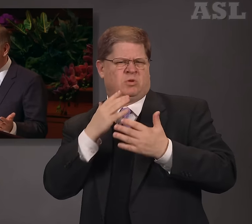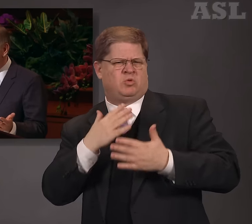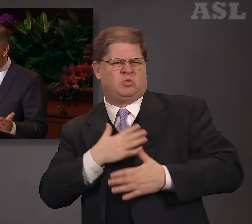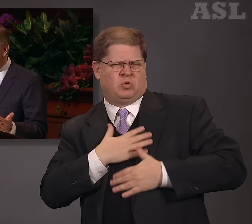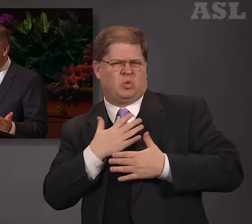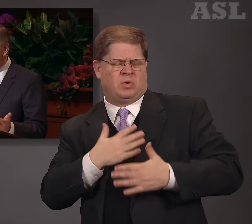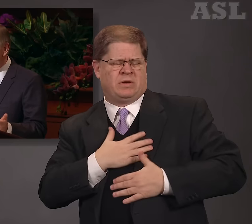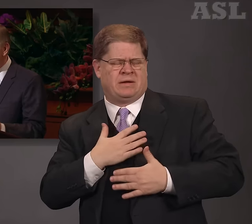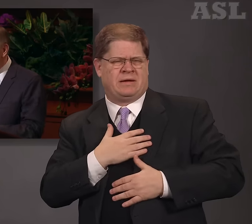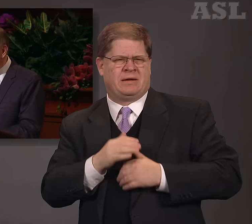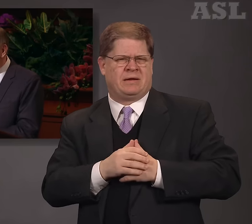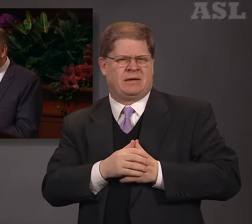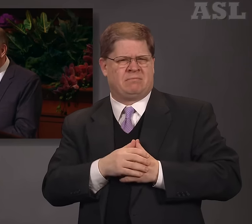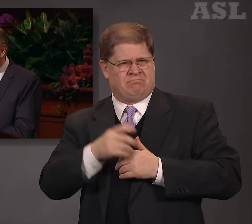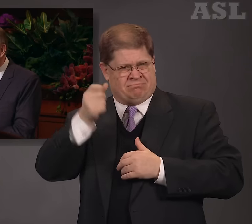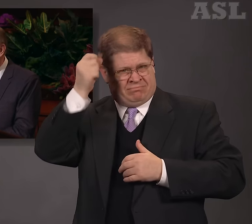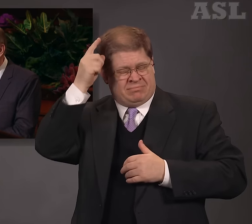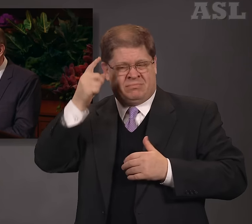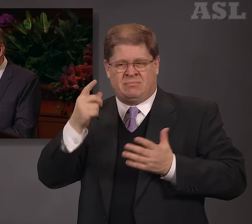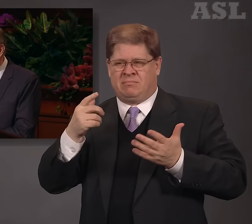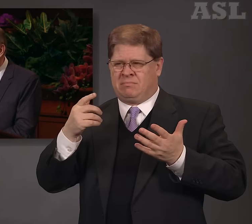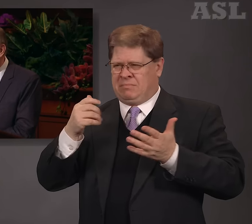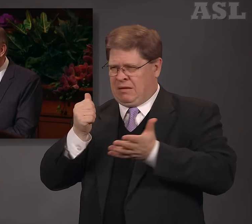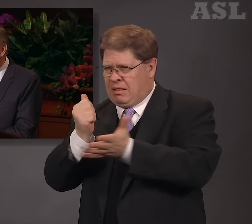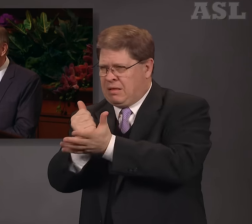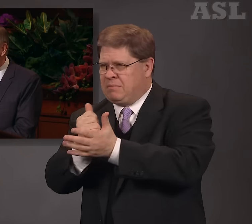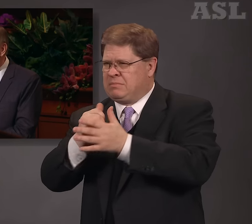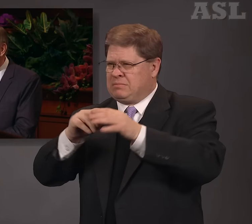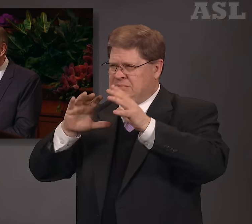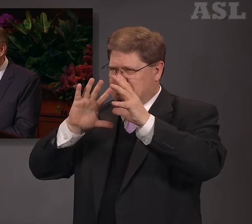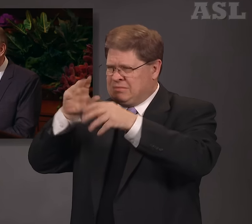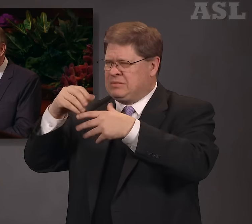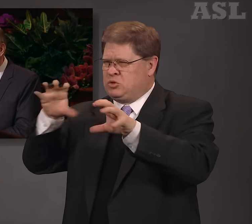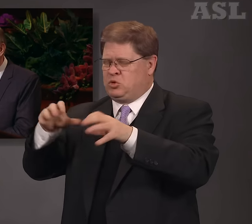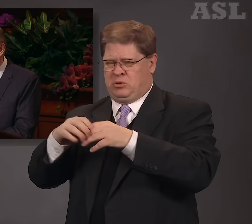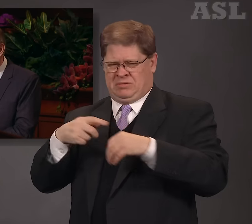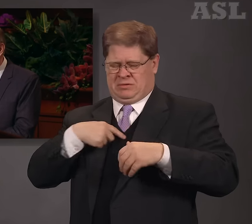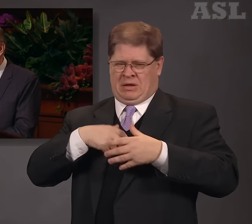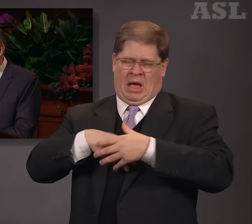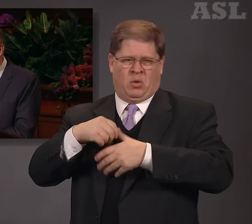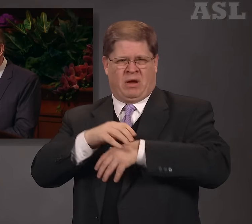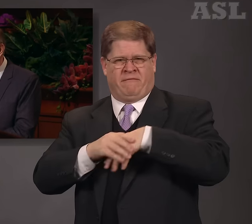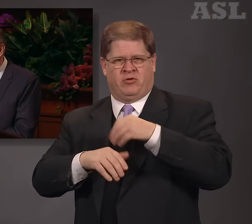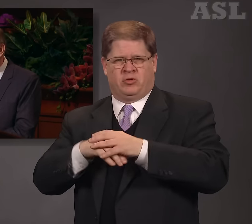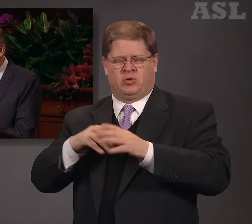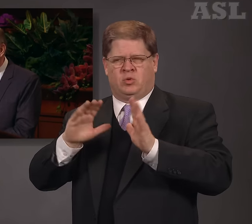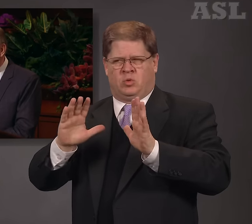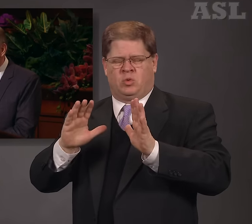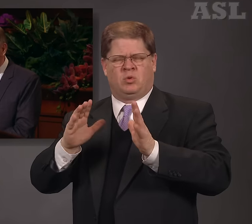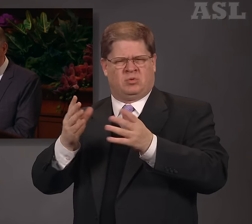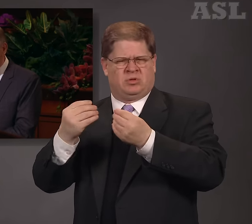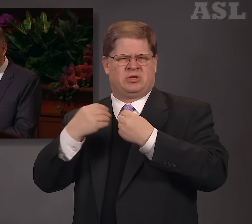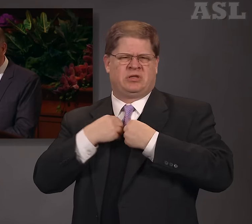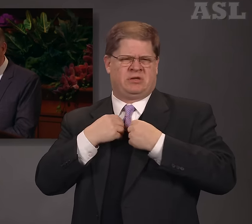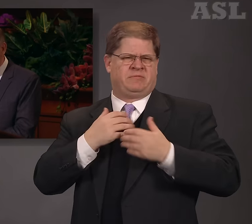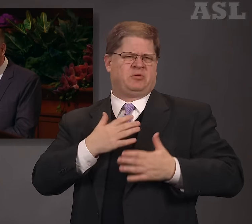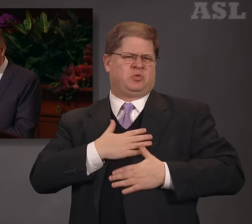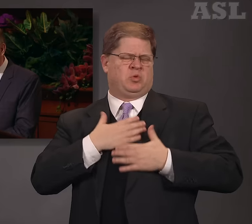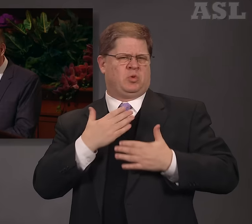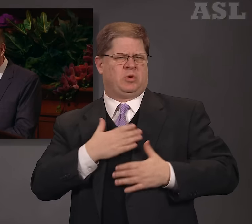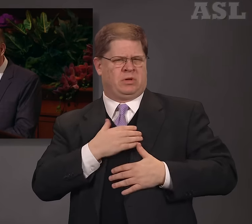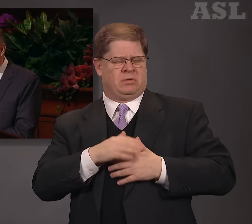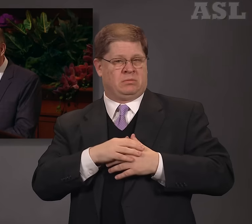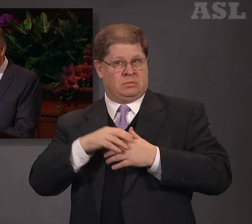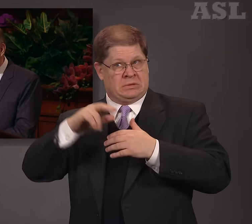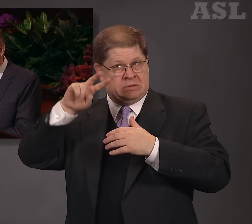joy, especially when it is not convenient and when it takes us out of our comfort zone." Living that great